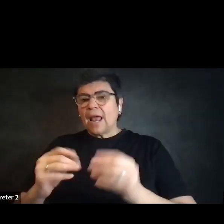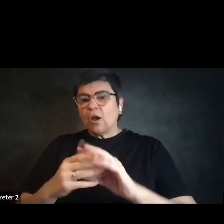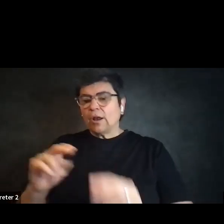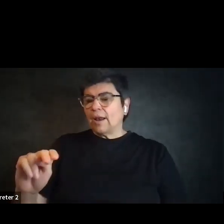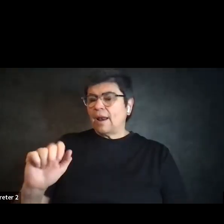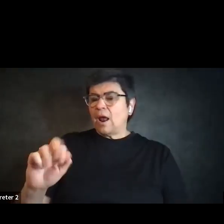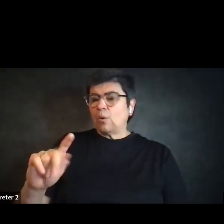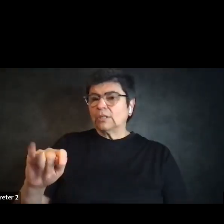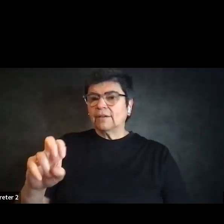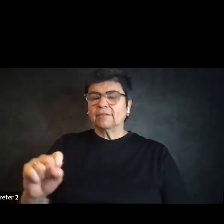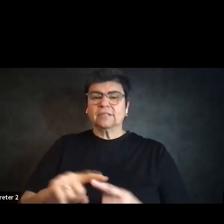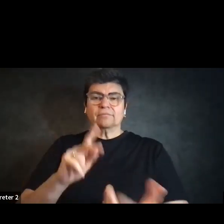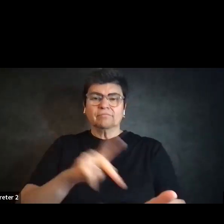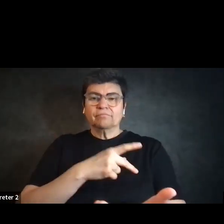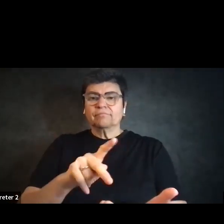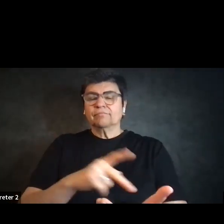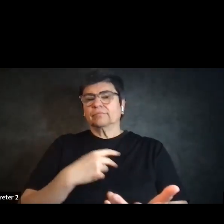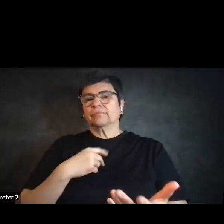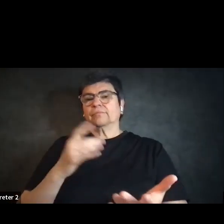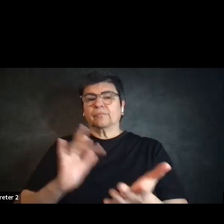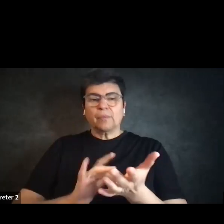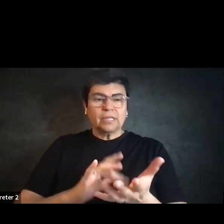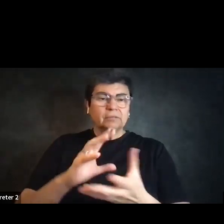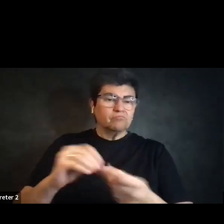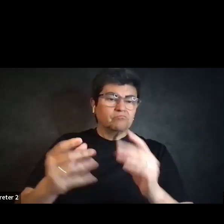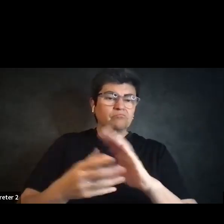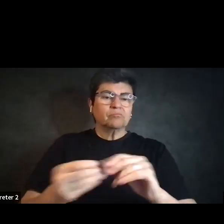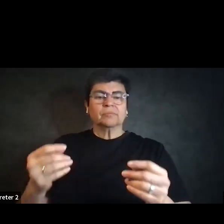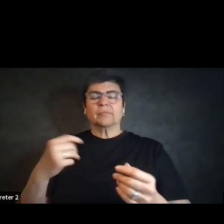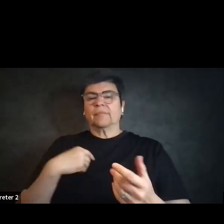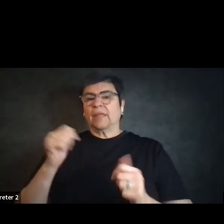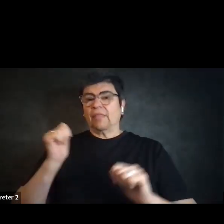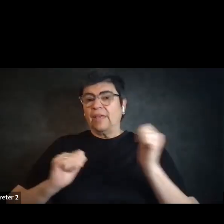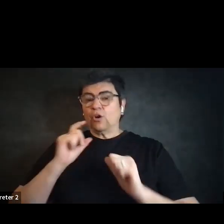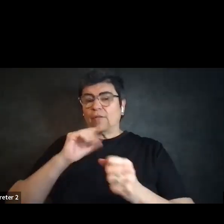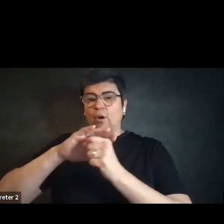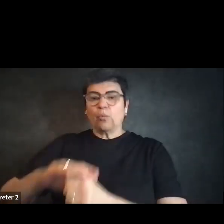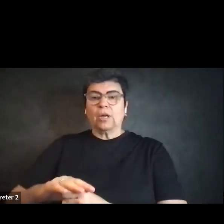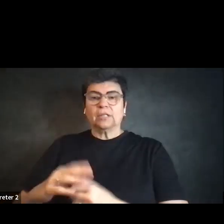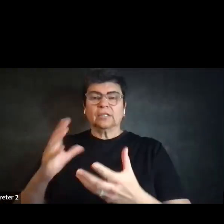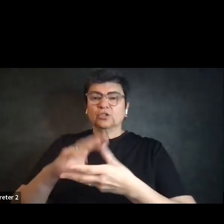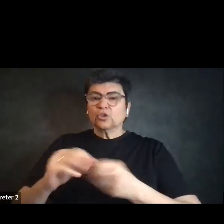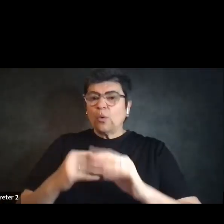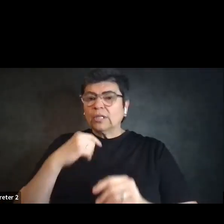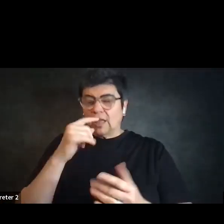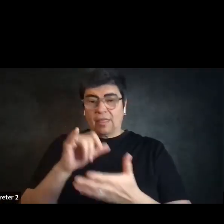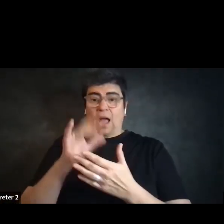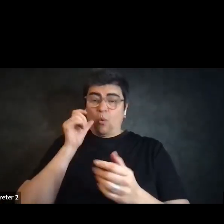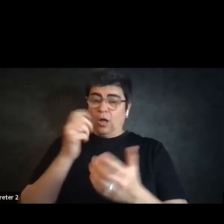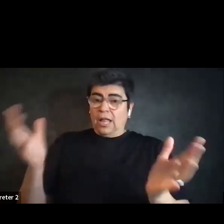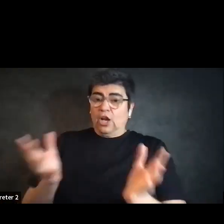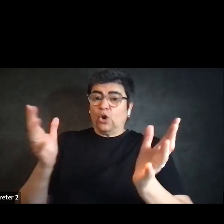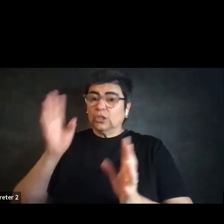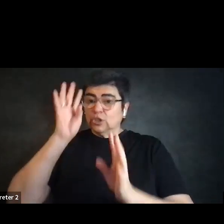poetry, graphic medicine, storytelling, theater of the oppressed, of course, that will encourage creativity based on